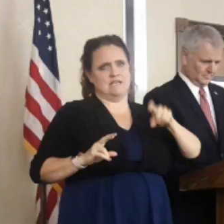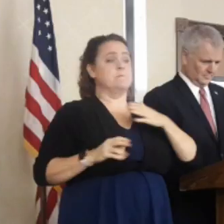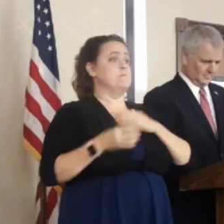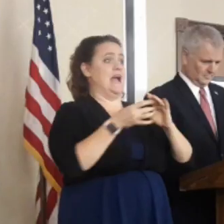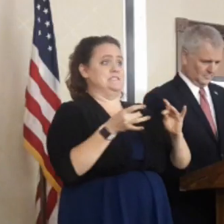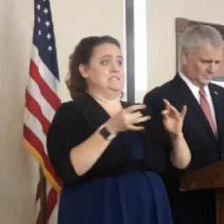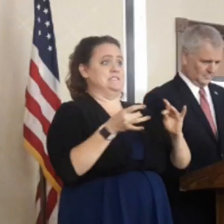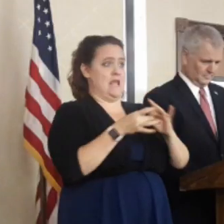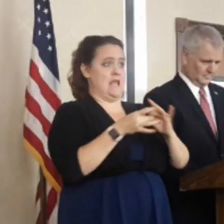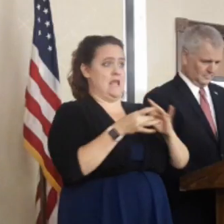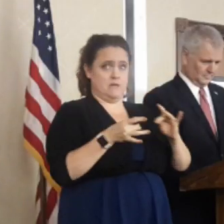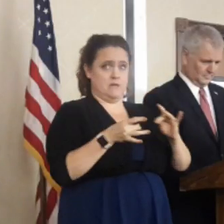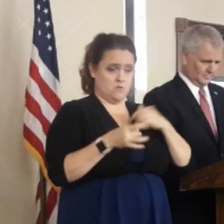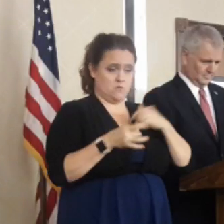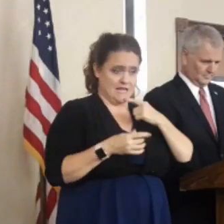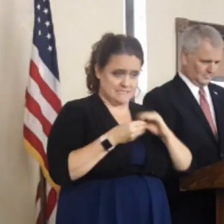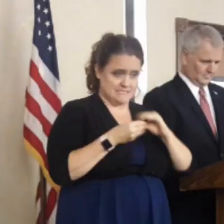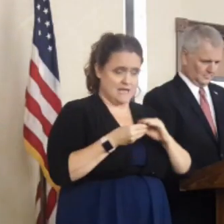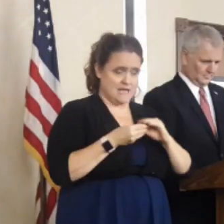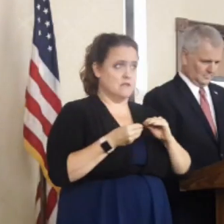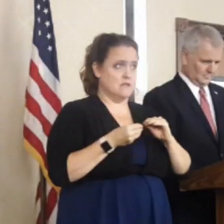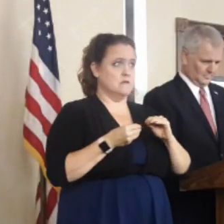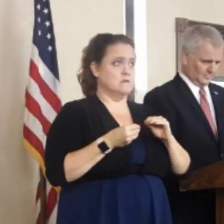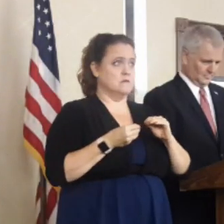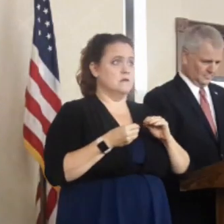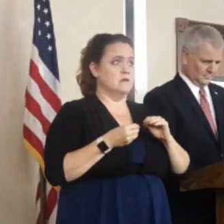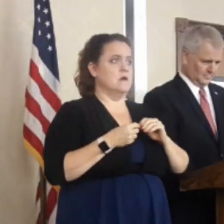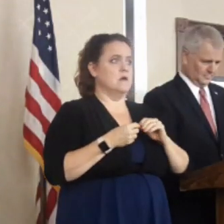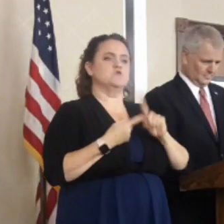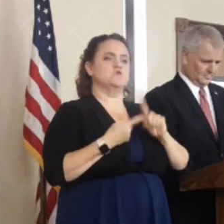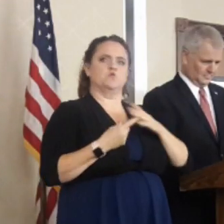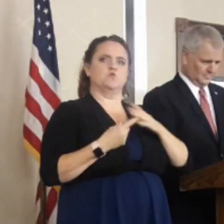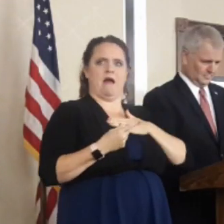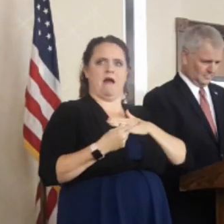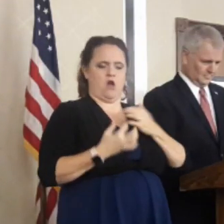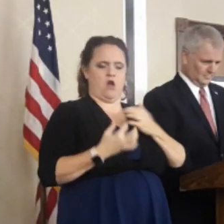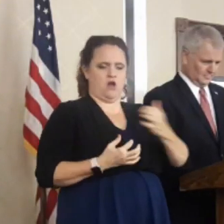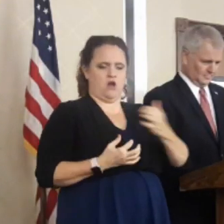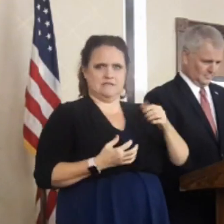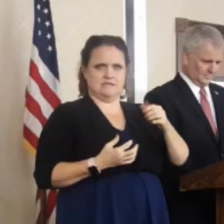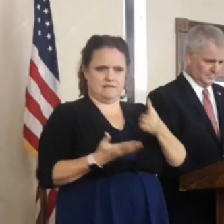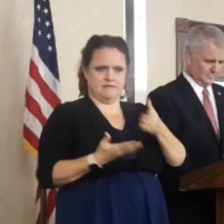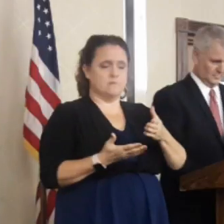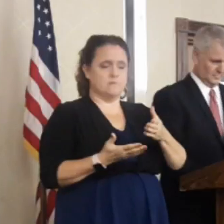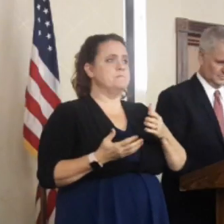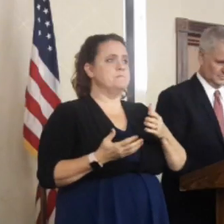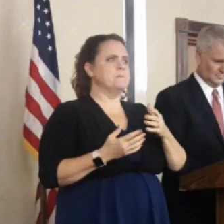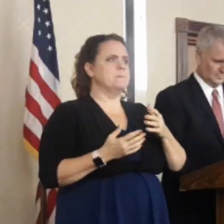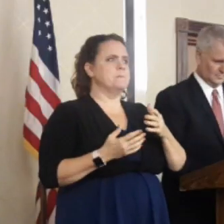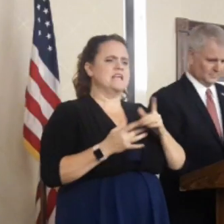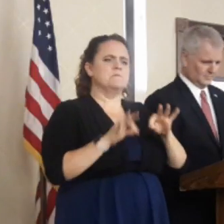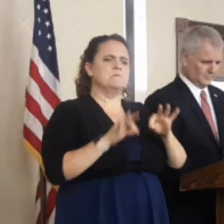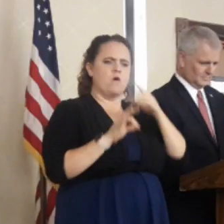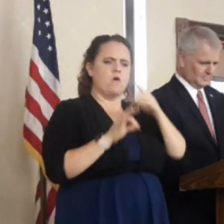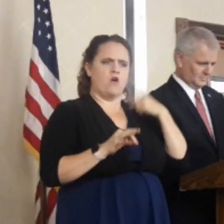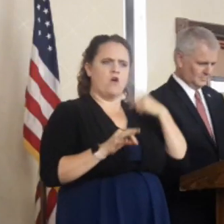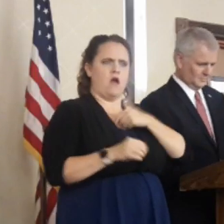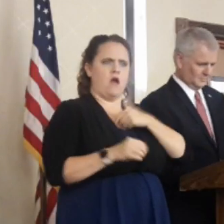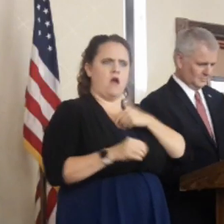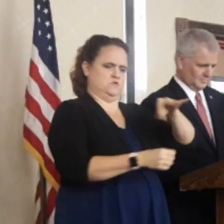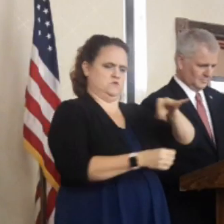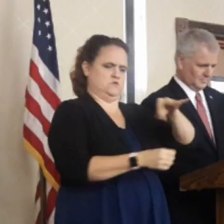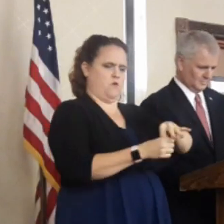that, to my selected audience, was that it is incredibly important for us to vote for the best person for the